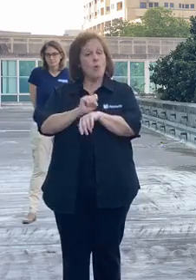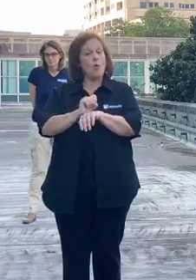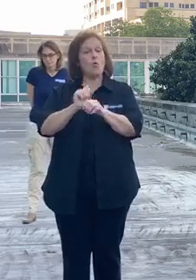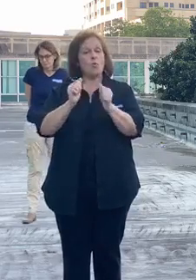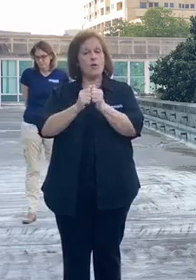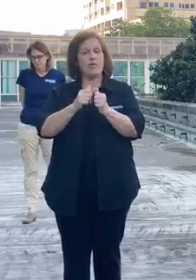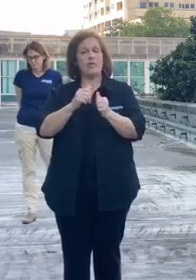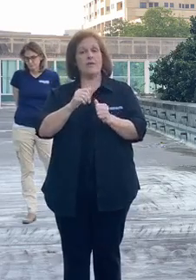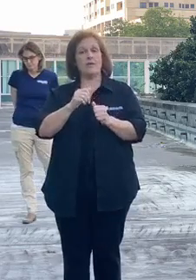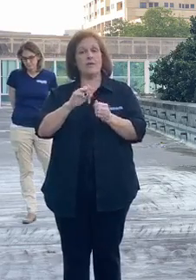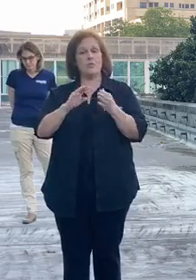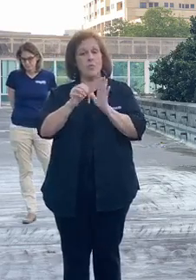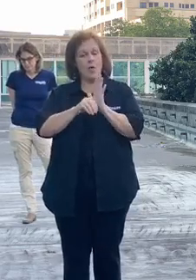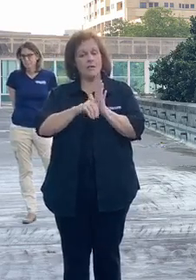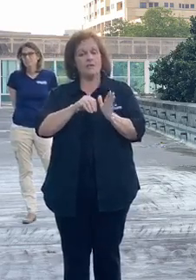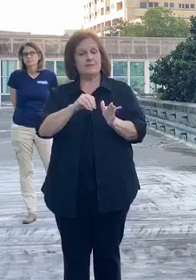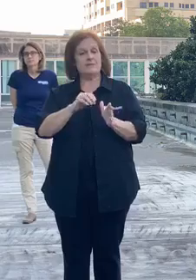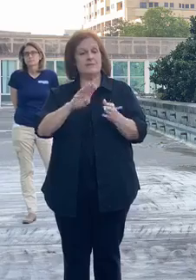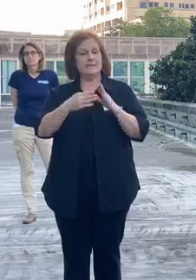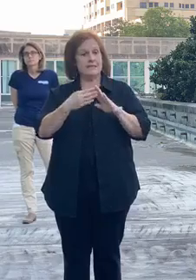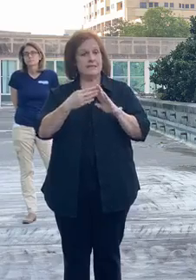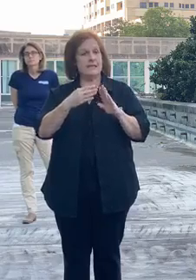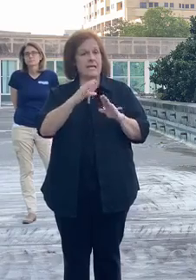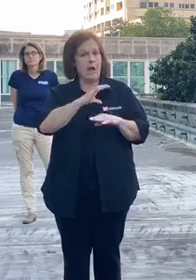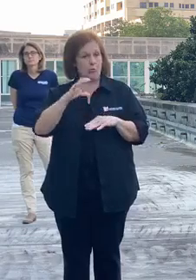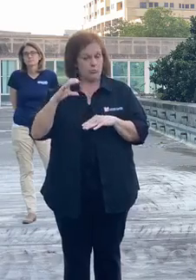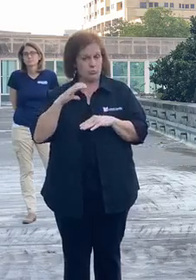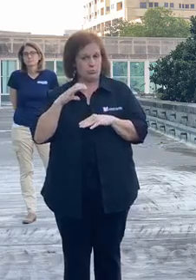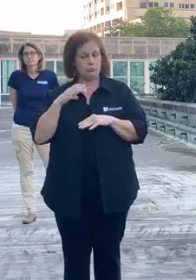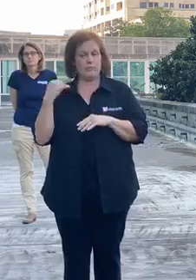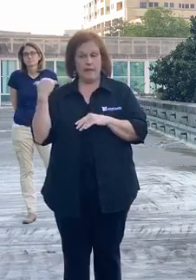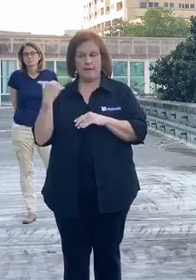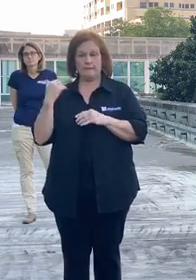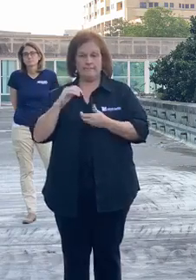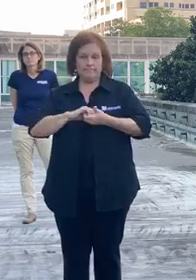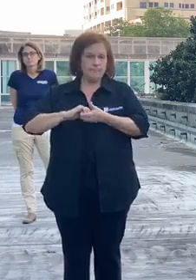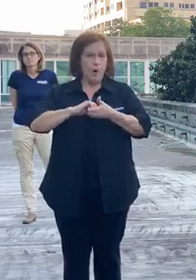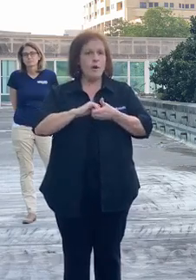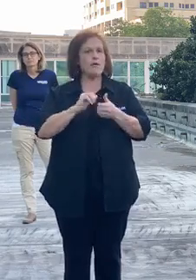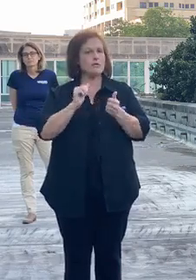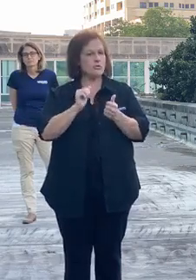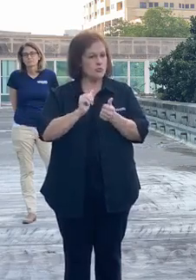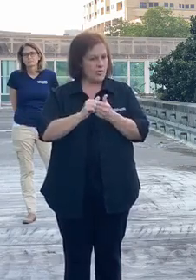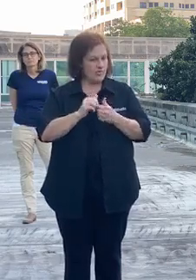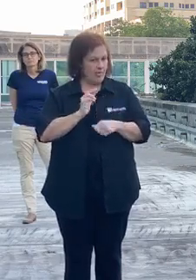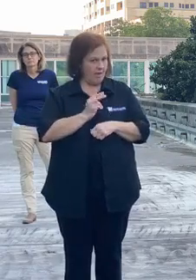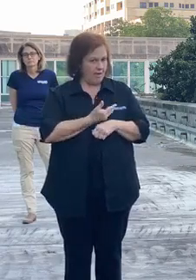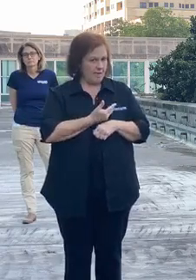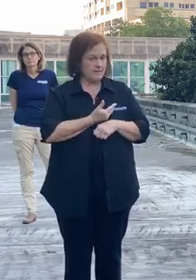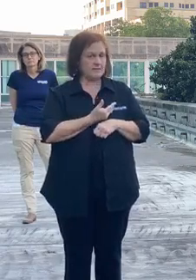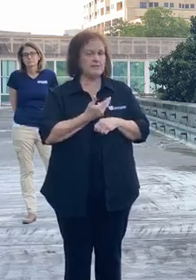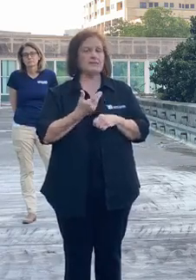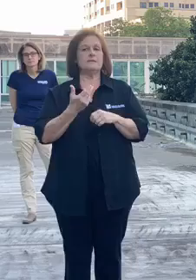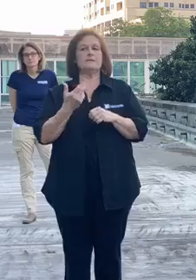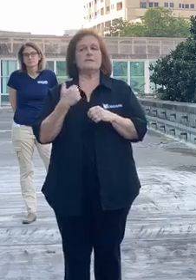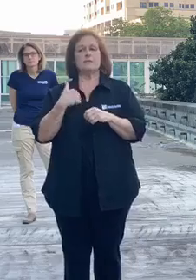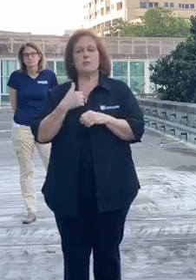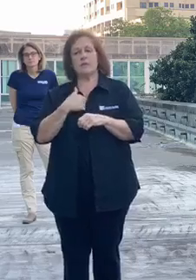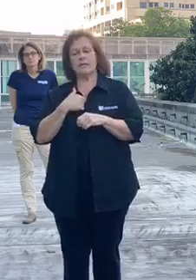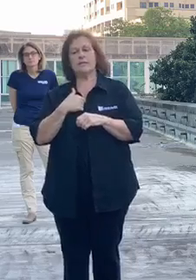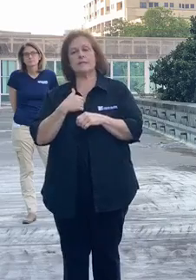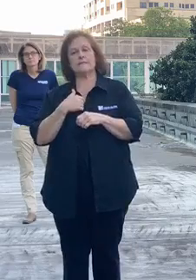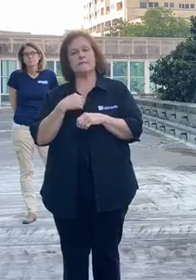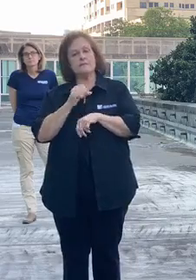City Council through this crisis, who have been partners with the administration as we work